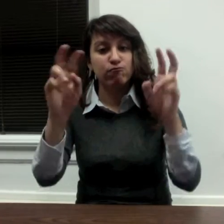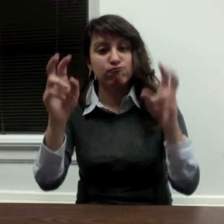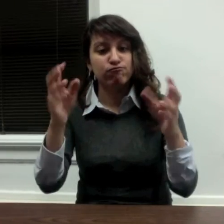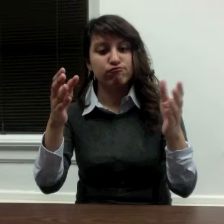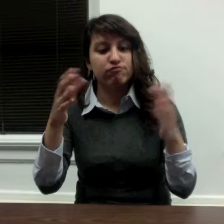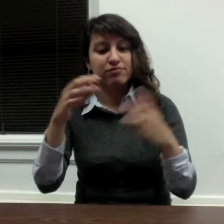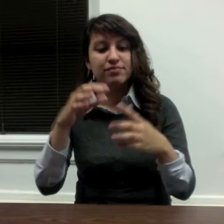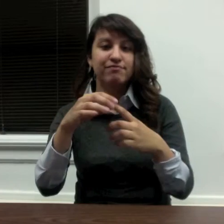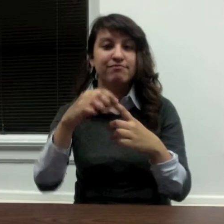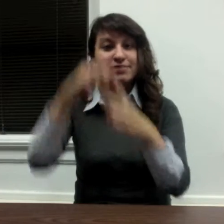about.